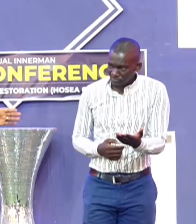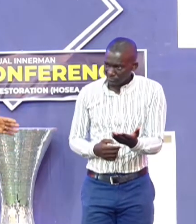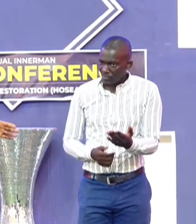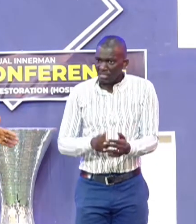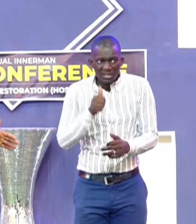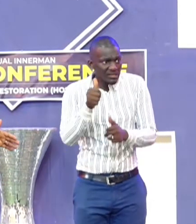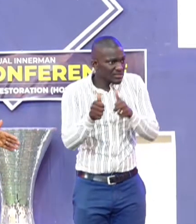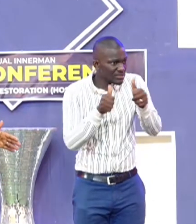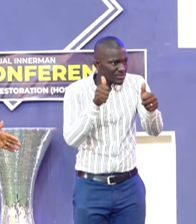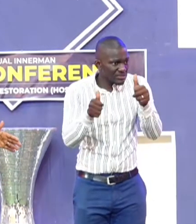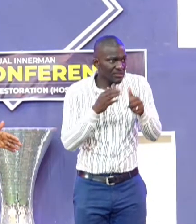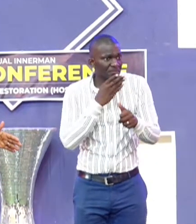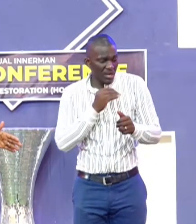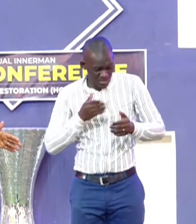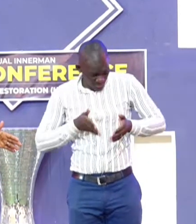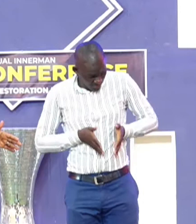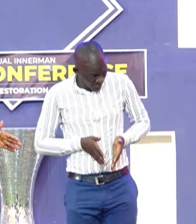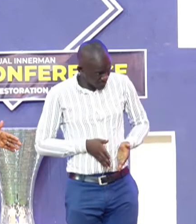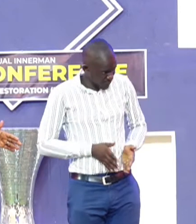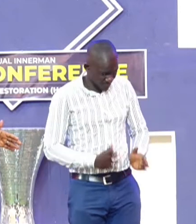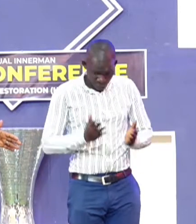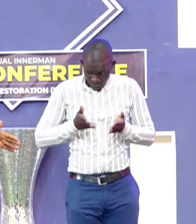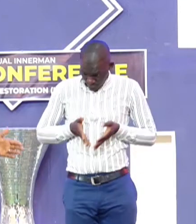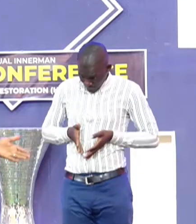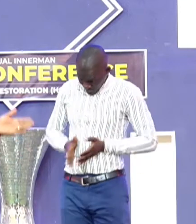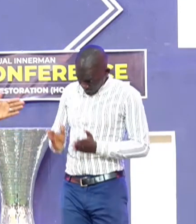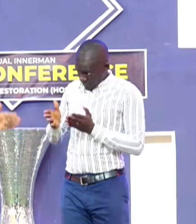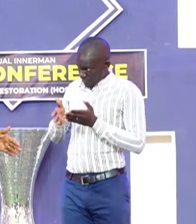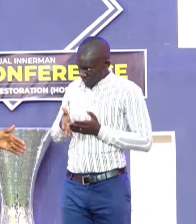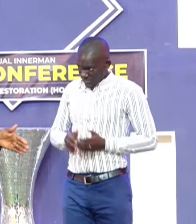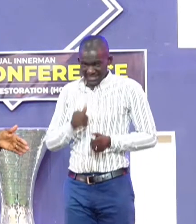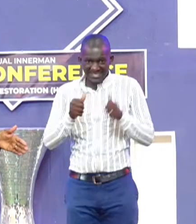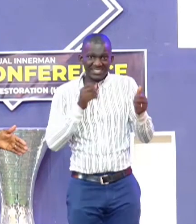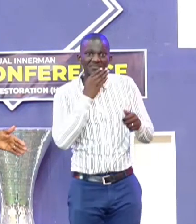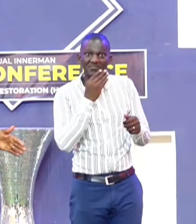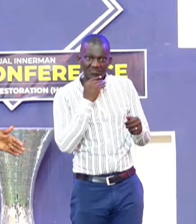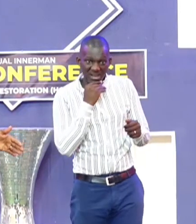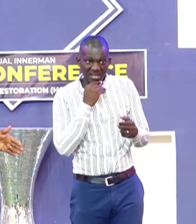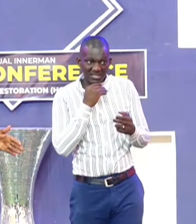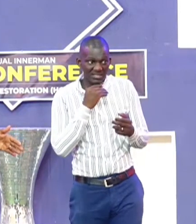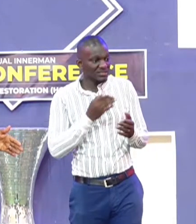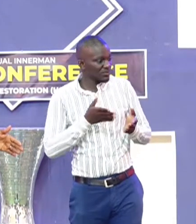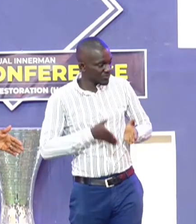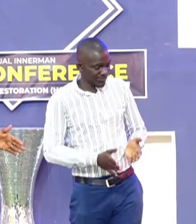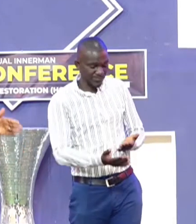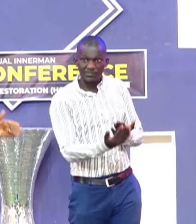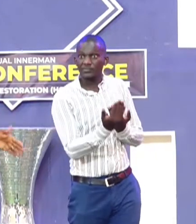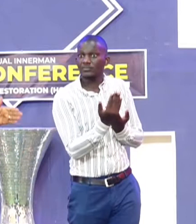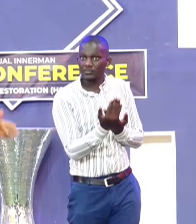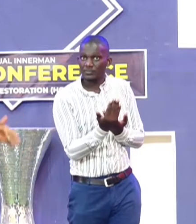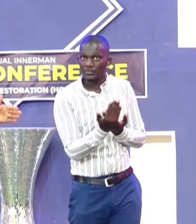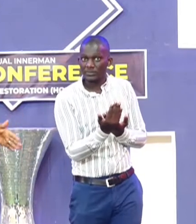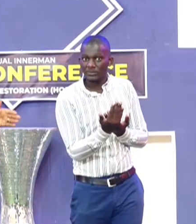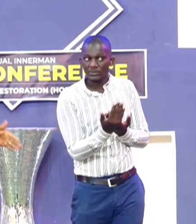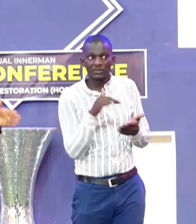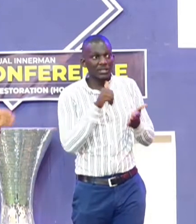musajja azalibwa. Is that each and every man born, buli musajja azalibwa, each and every man who is born,